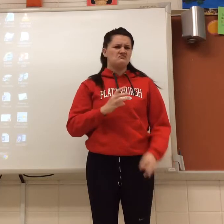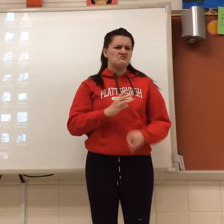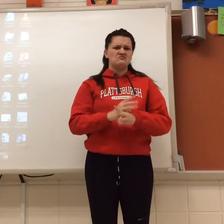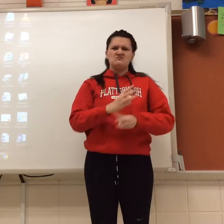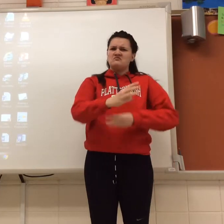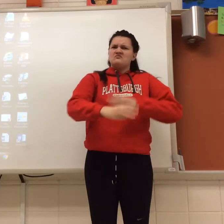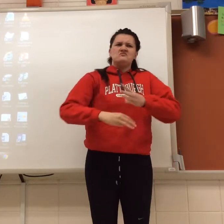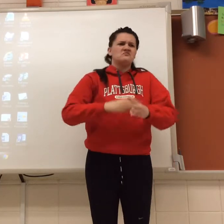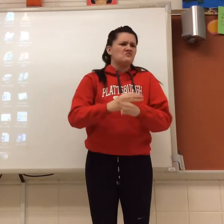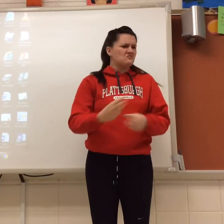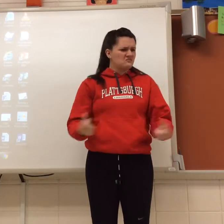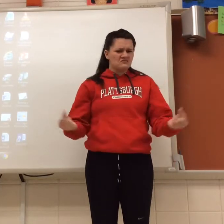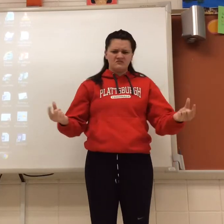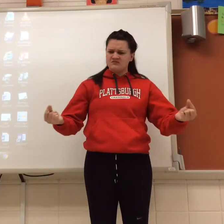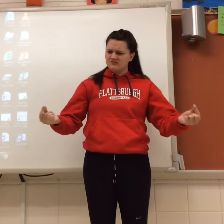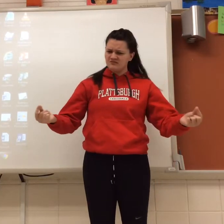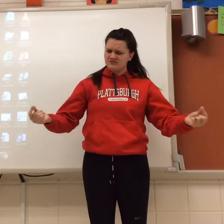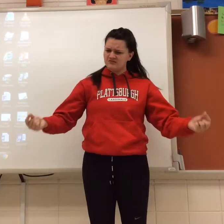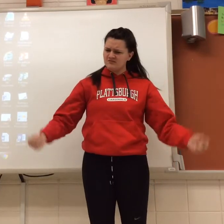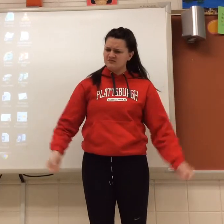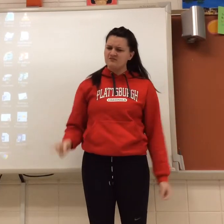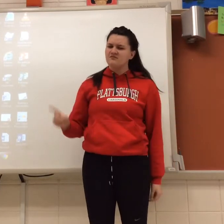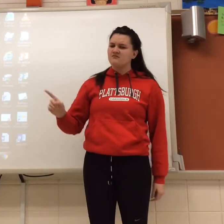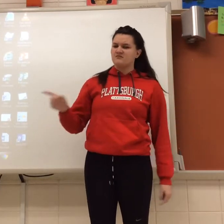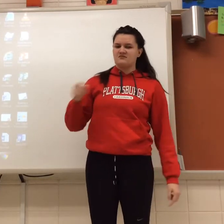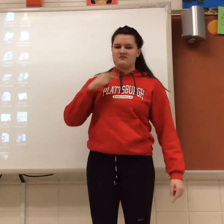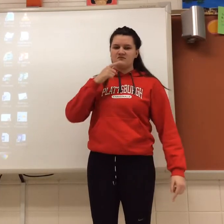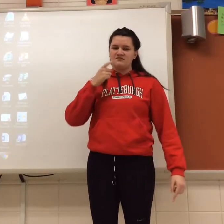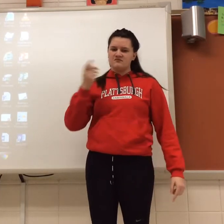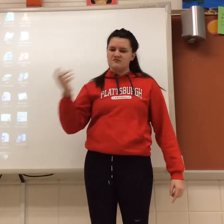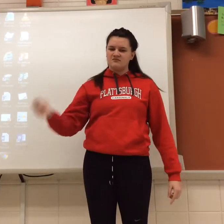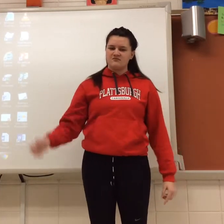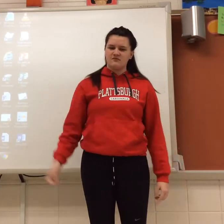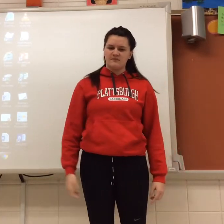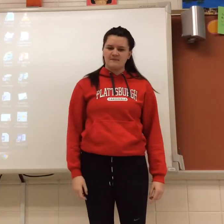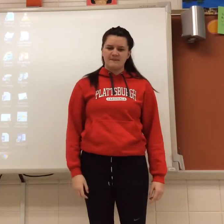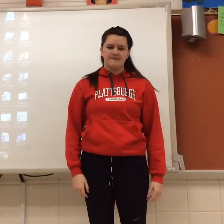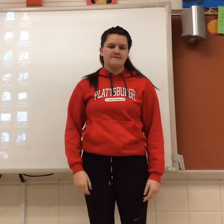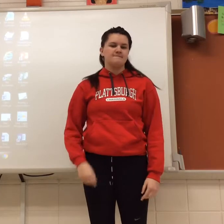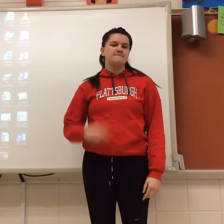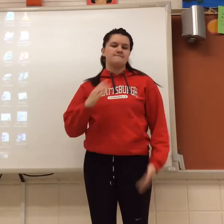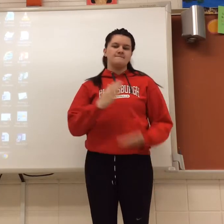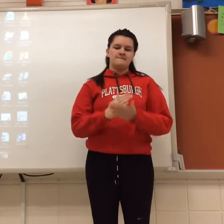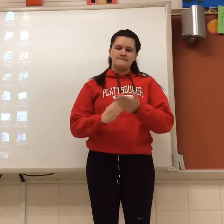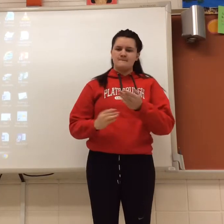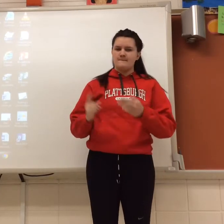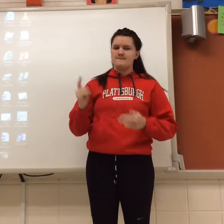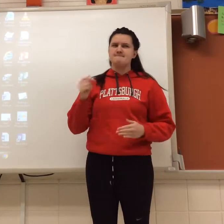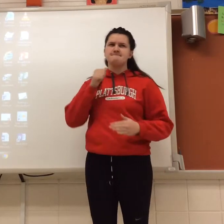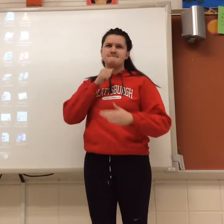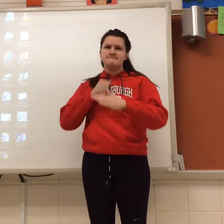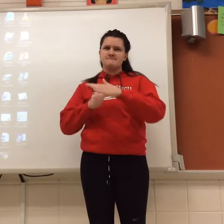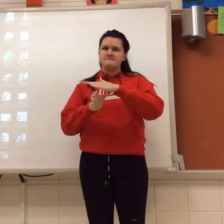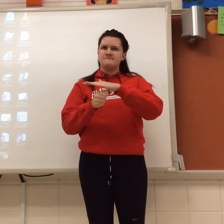"Now who in the world did that?" he exclaimed. "Somebody